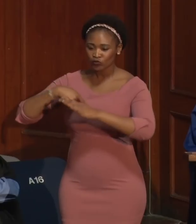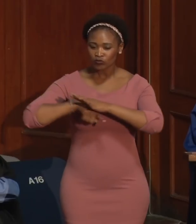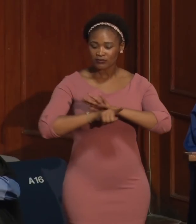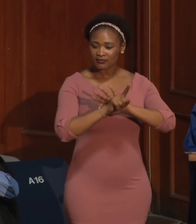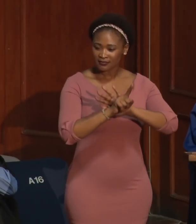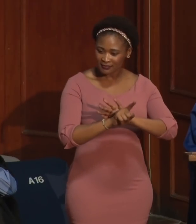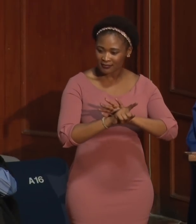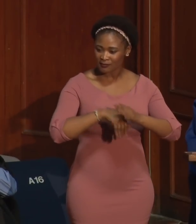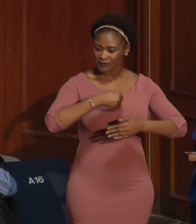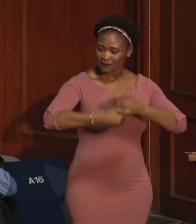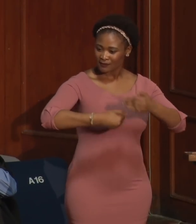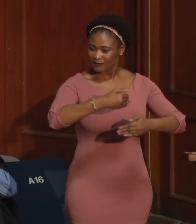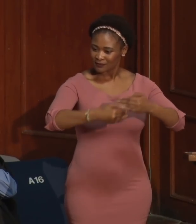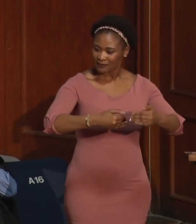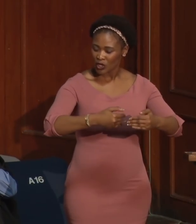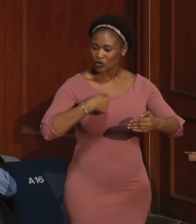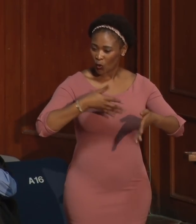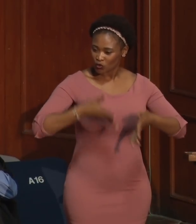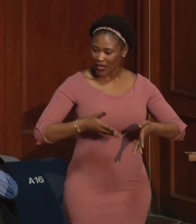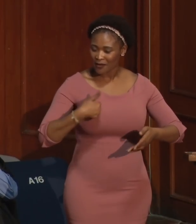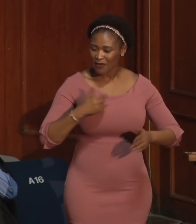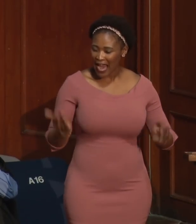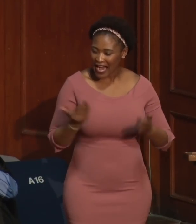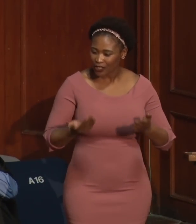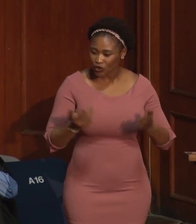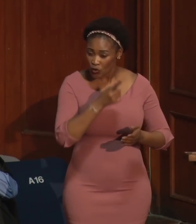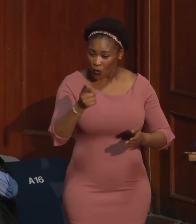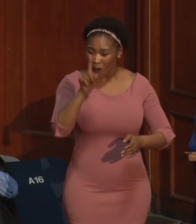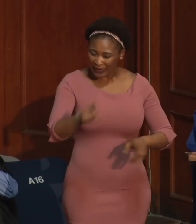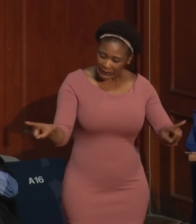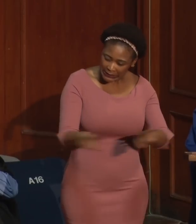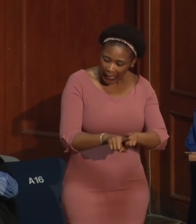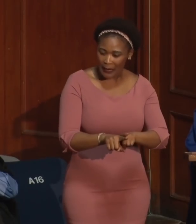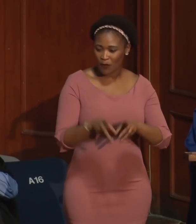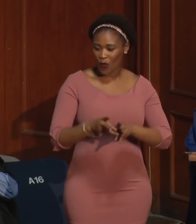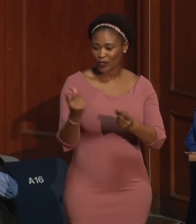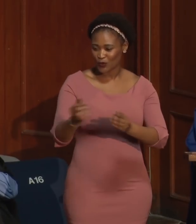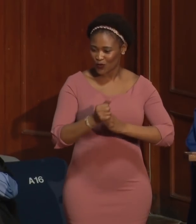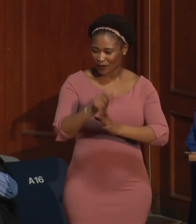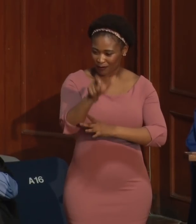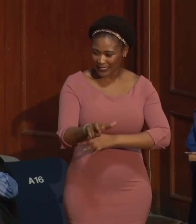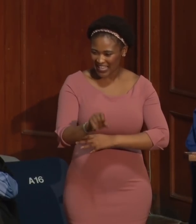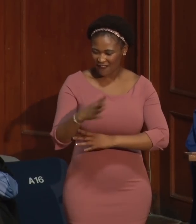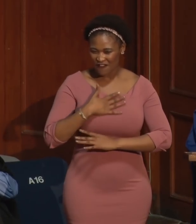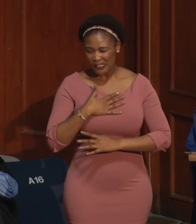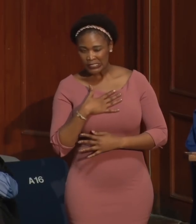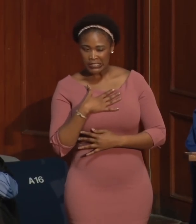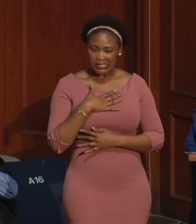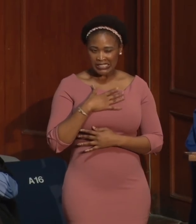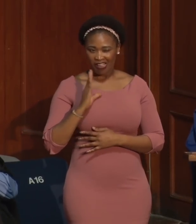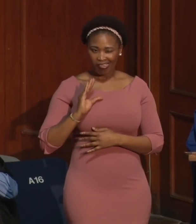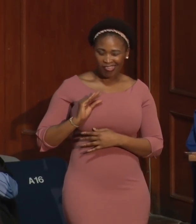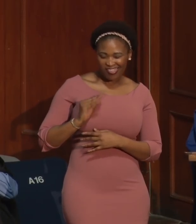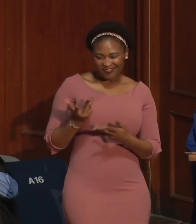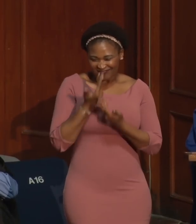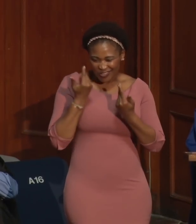predictable. So I encourage you tonight to be a trailblazer. If you're ever in doubt, if you ever think it can be done